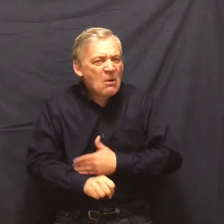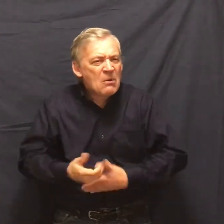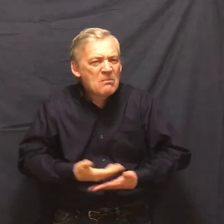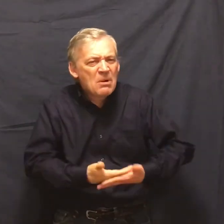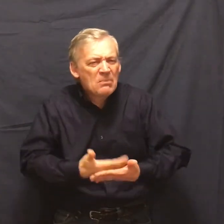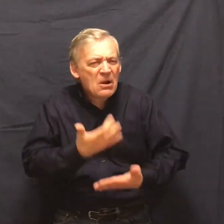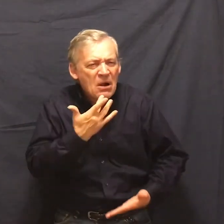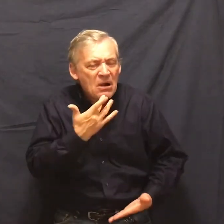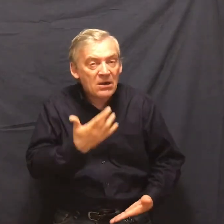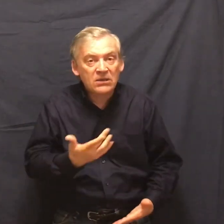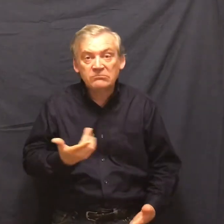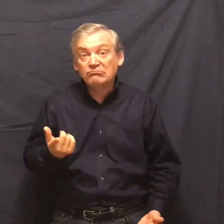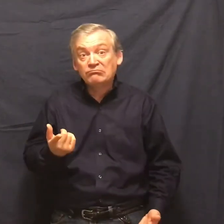I don't know, said Slim.